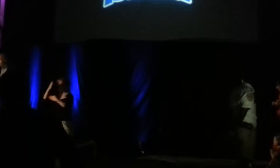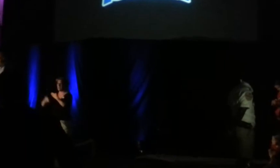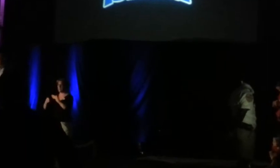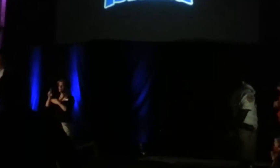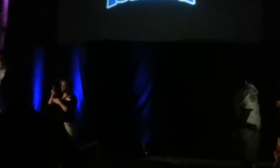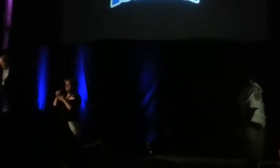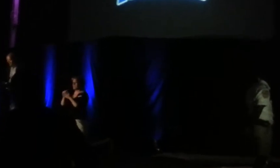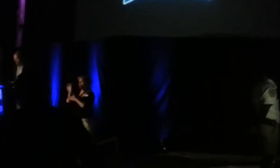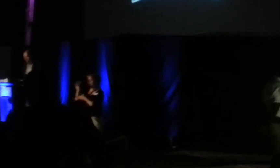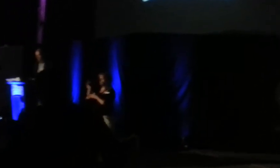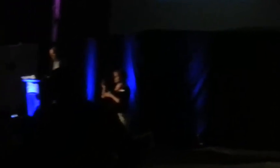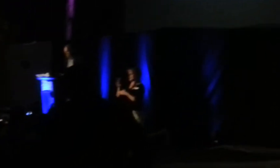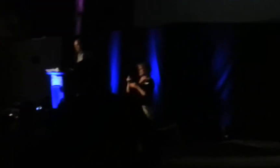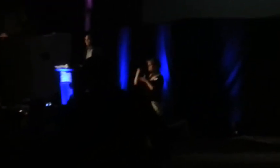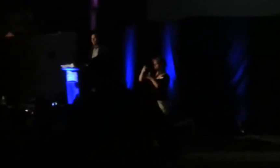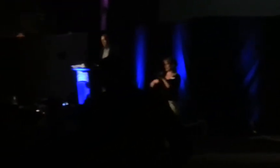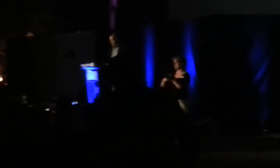of $7 million.